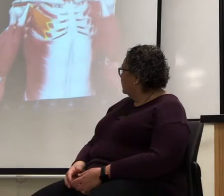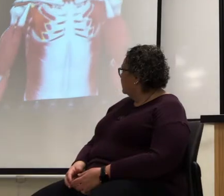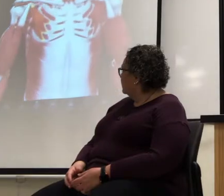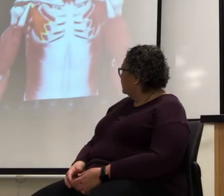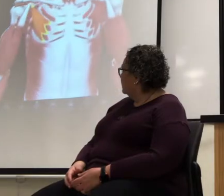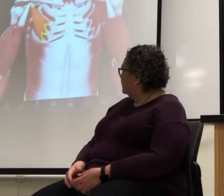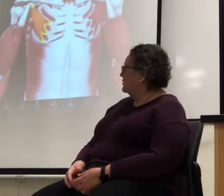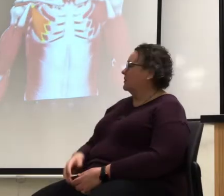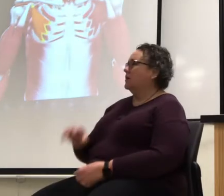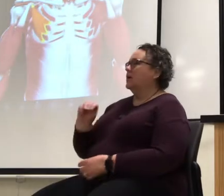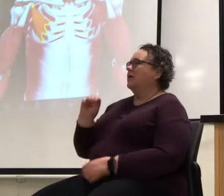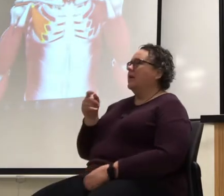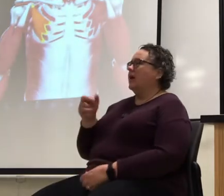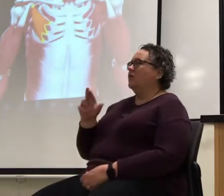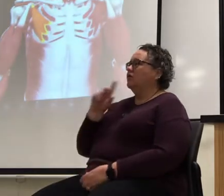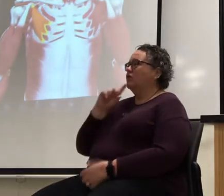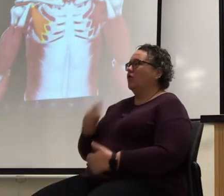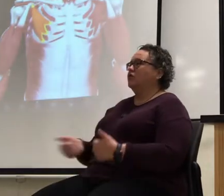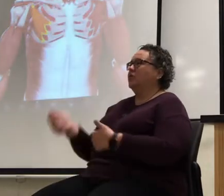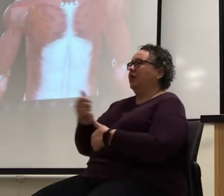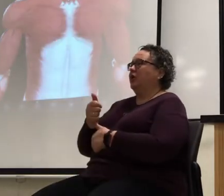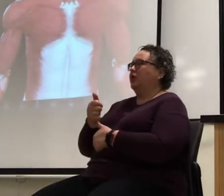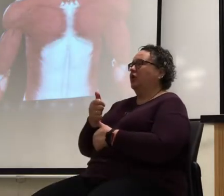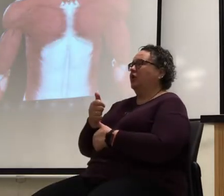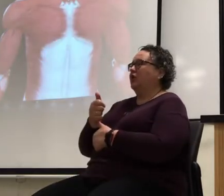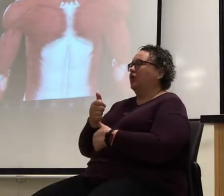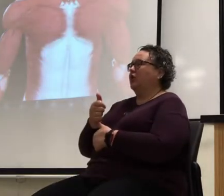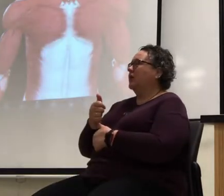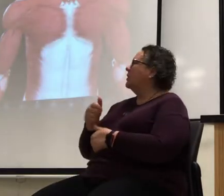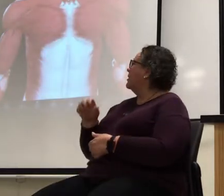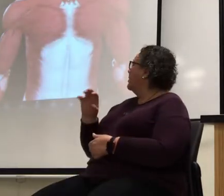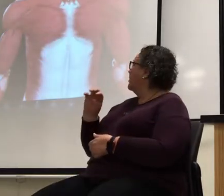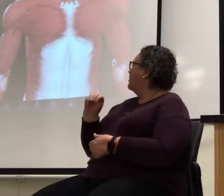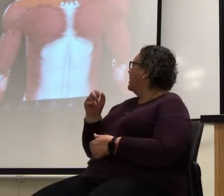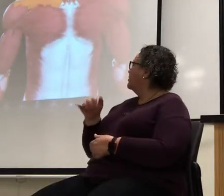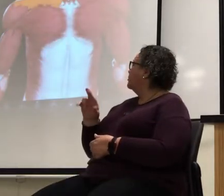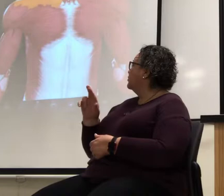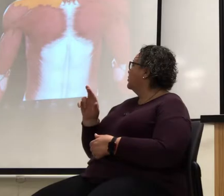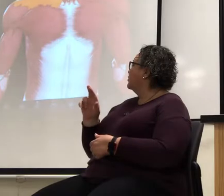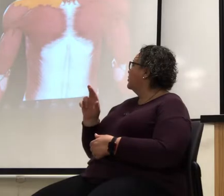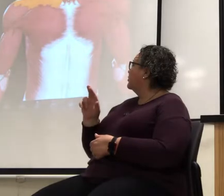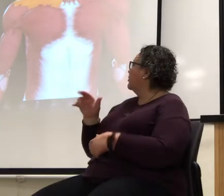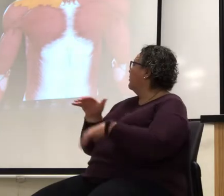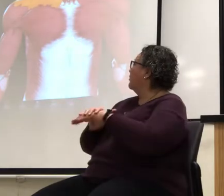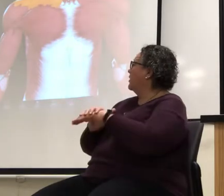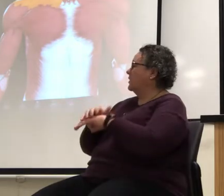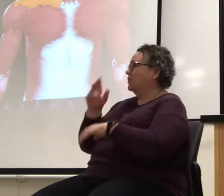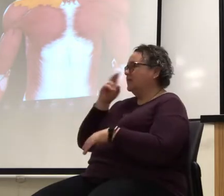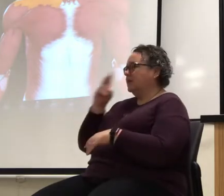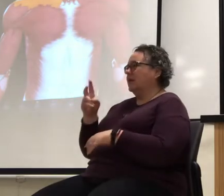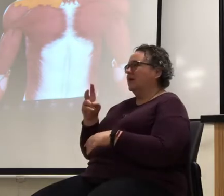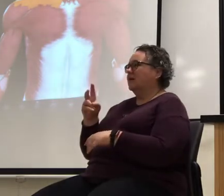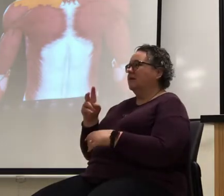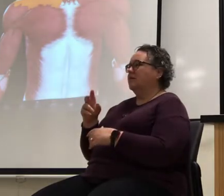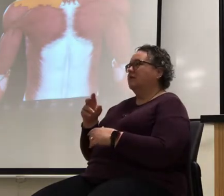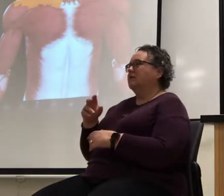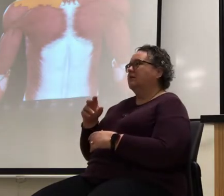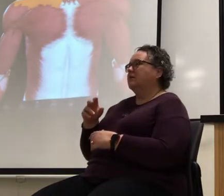Remember, minors are superior. If I throw pec major over it and